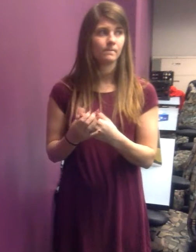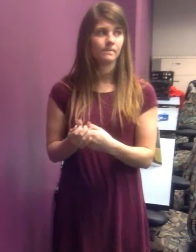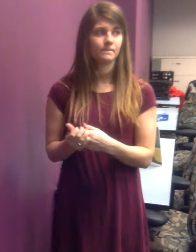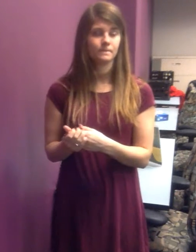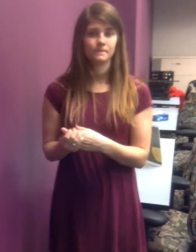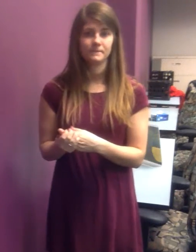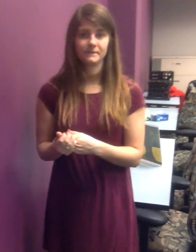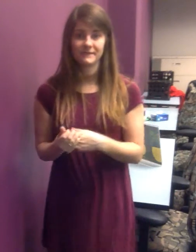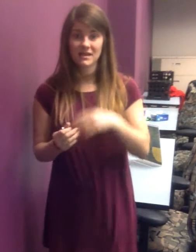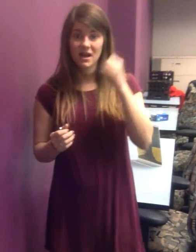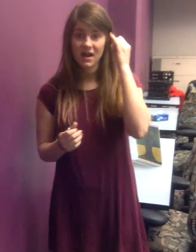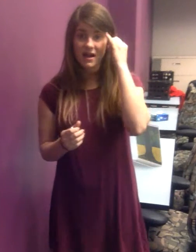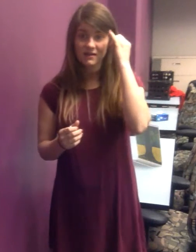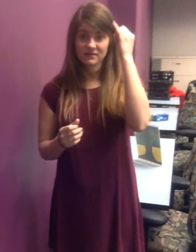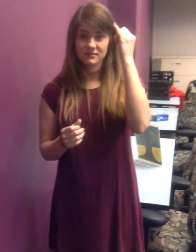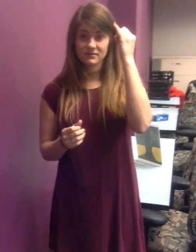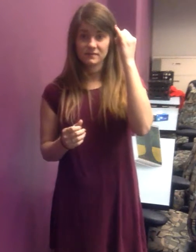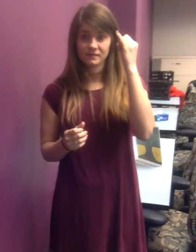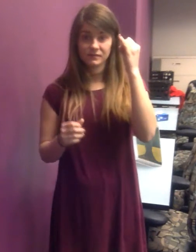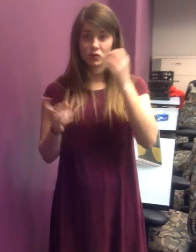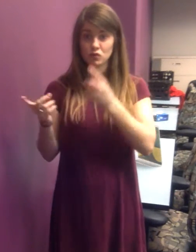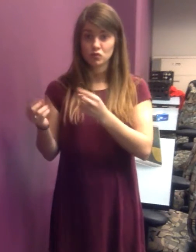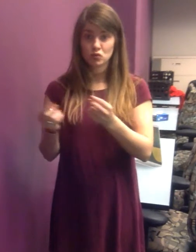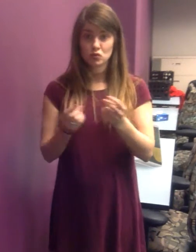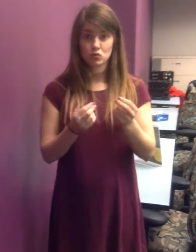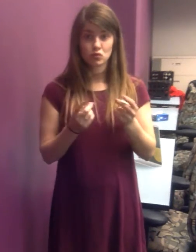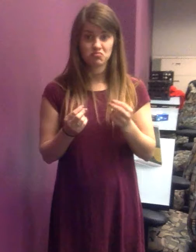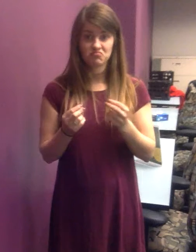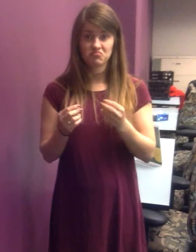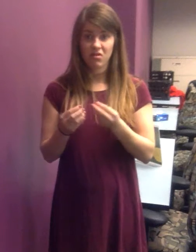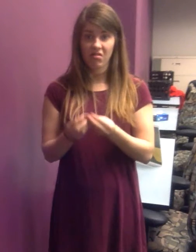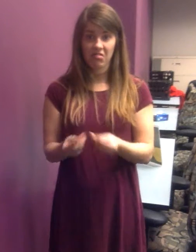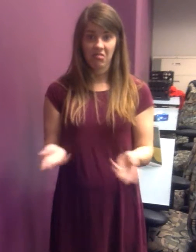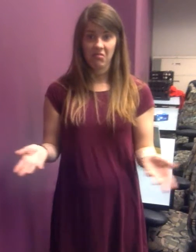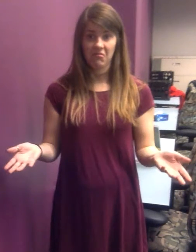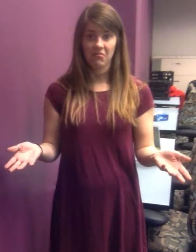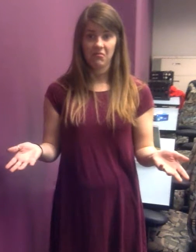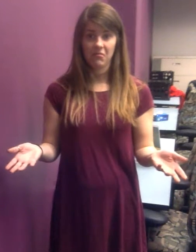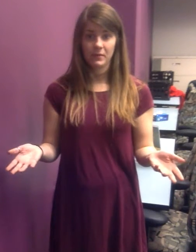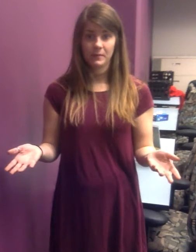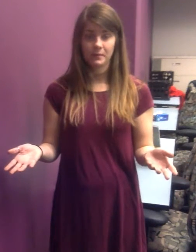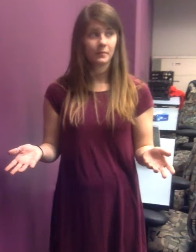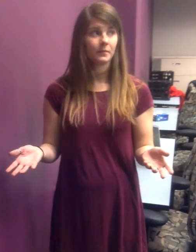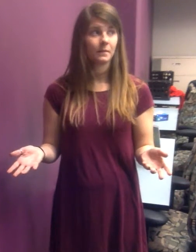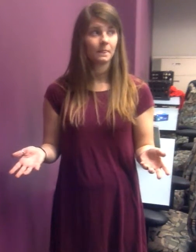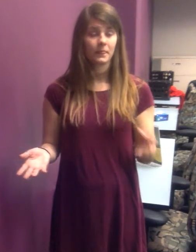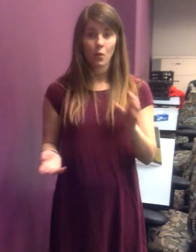This is not just an economic issue or an environmental concern. This is a national security crisis. The